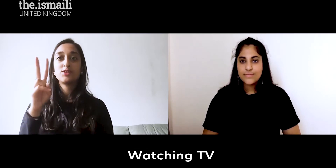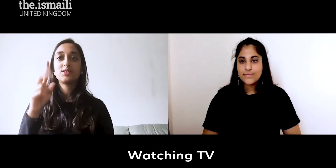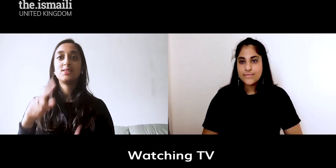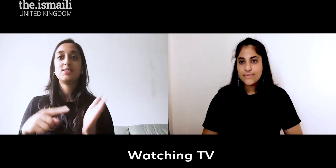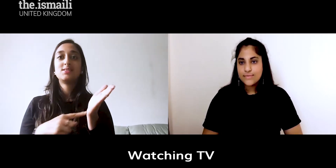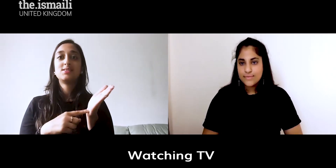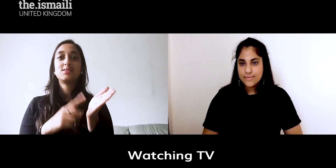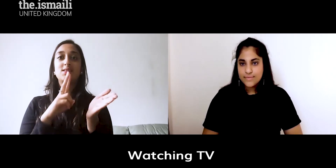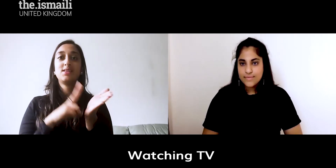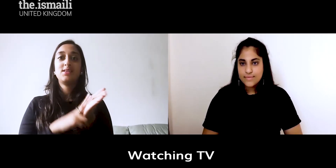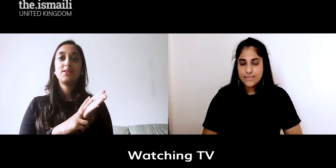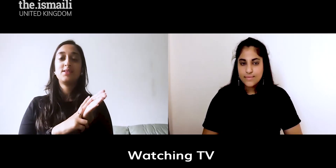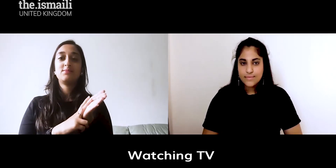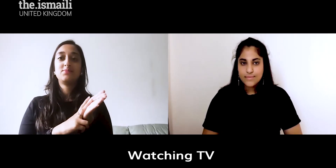Watching TV.